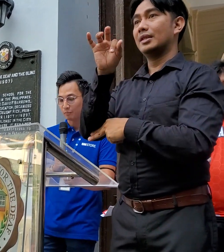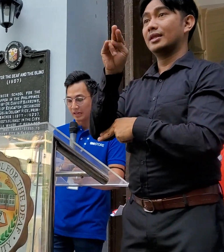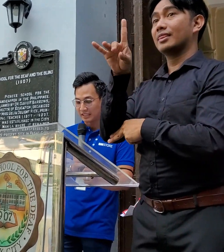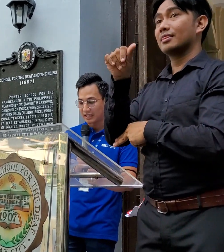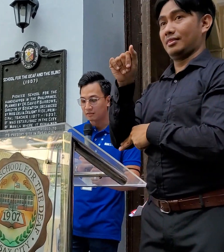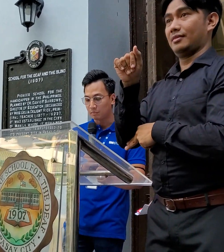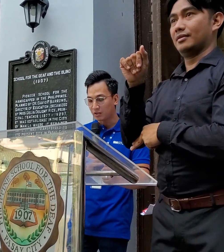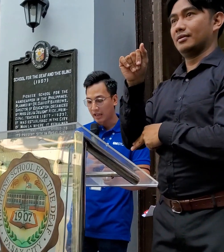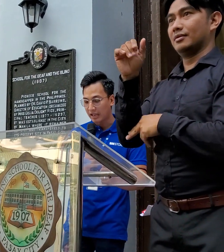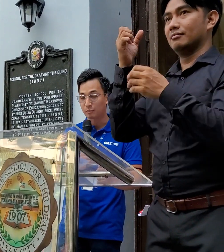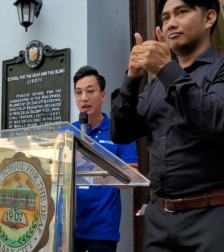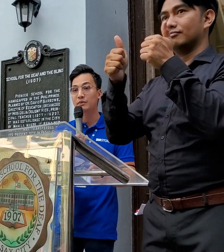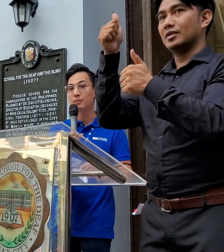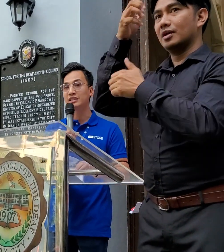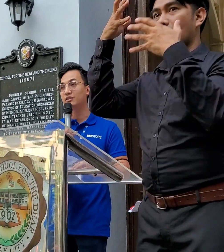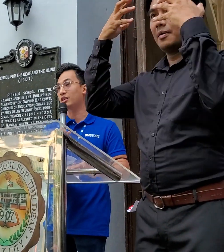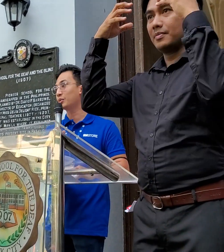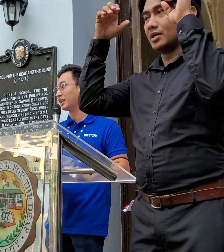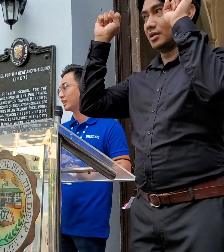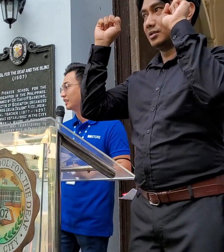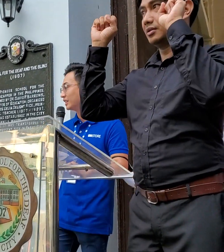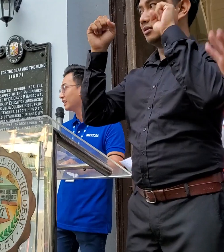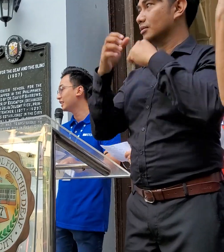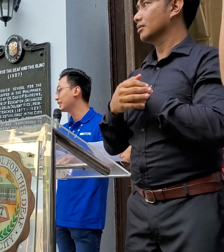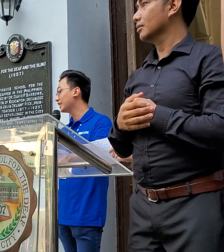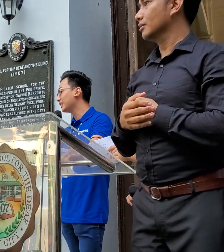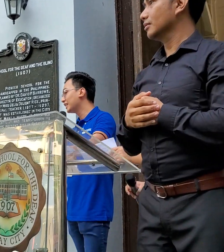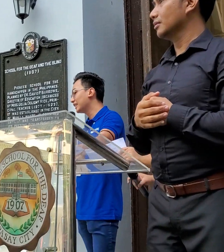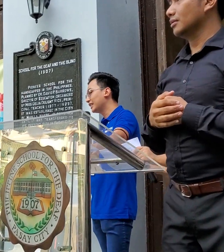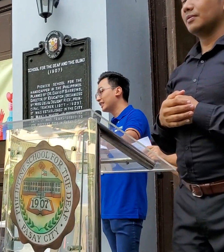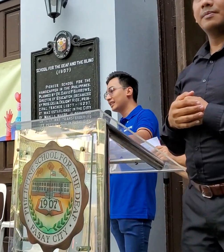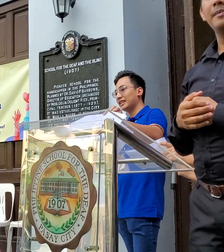Panutat, President, BU Head, Prime Spots Incorporated.